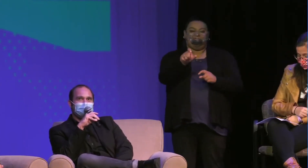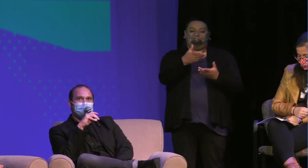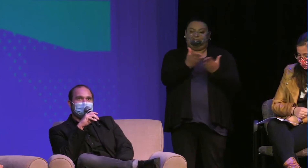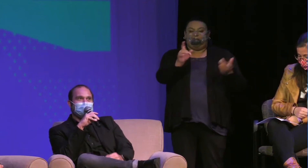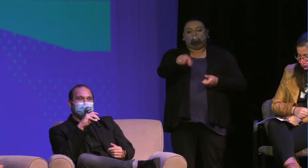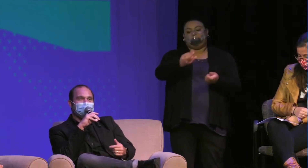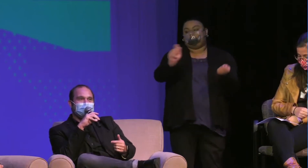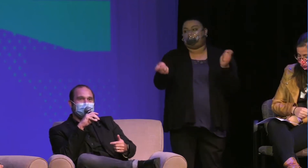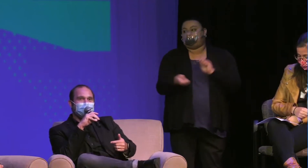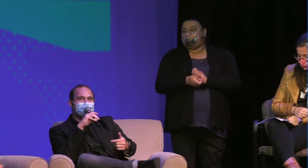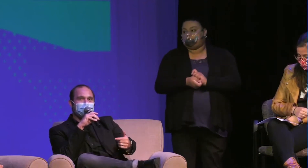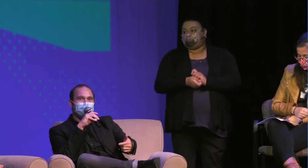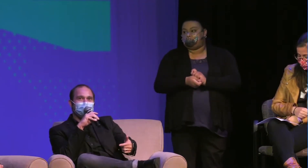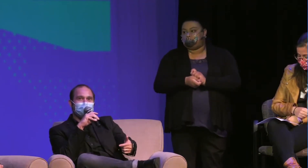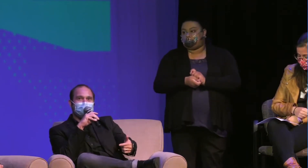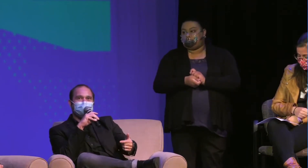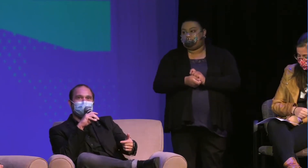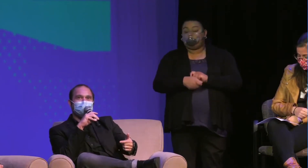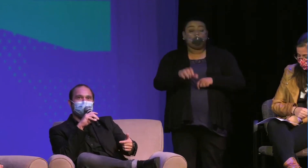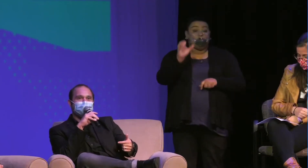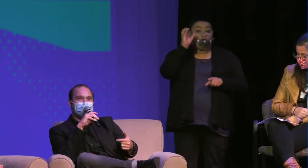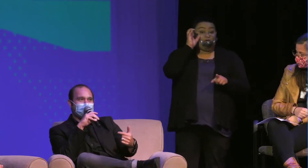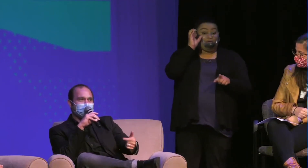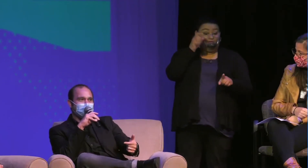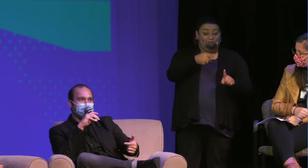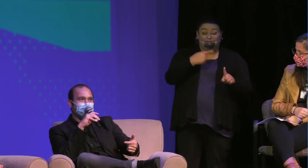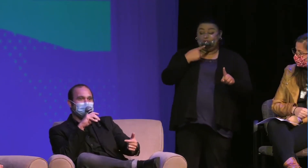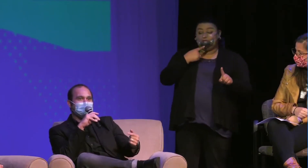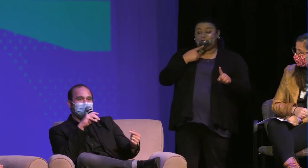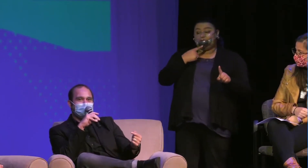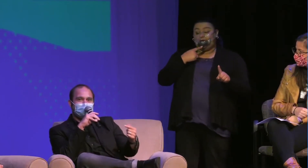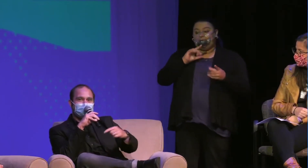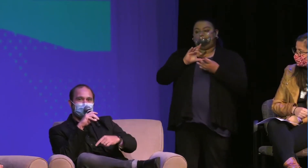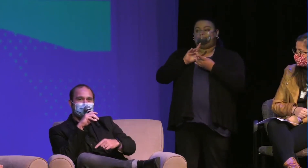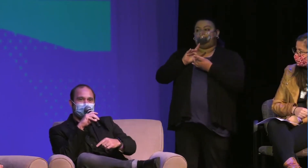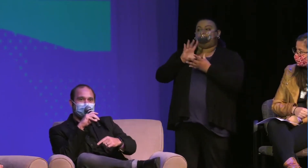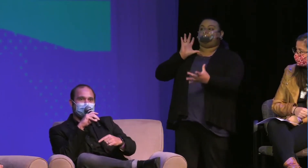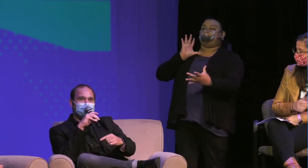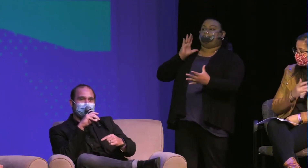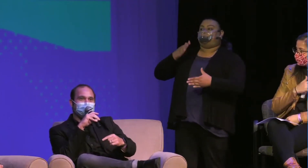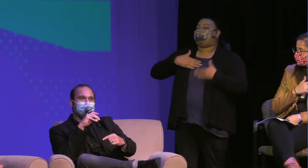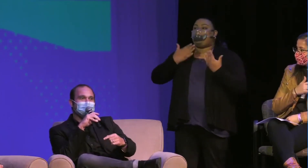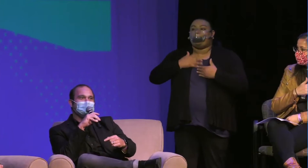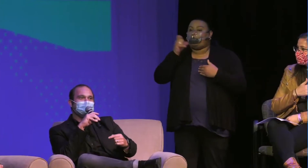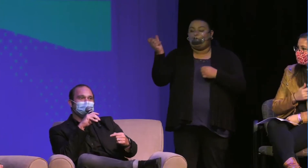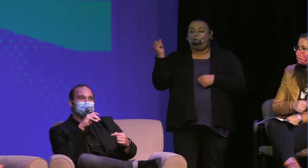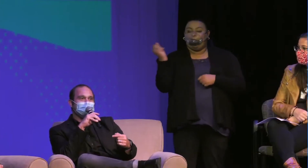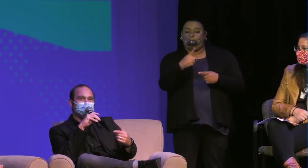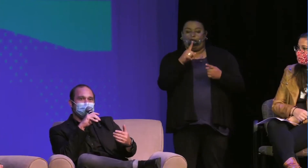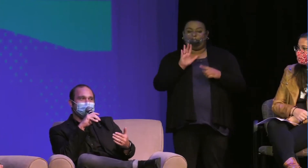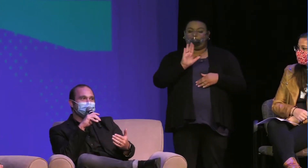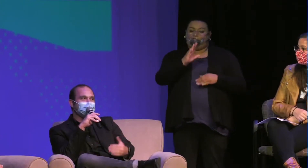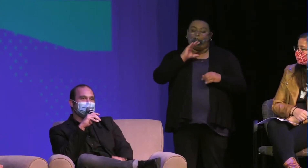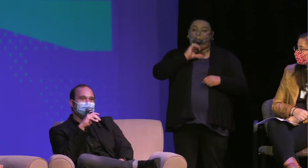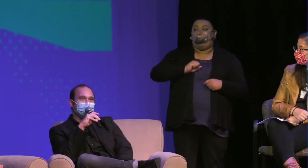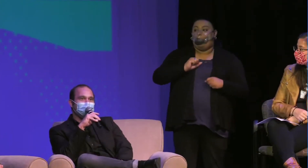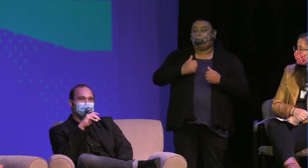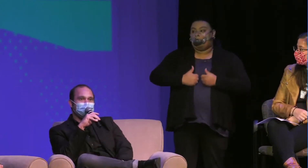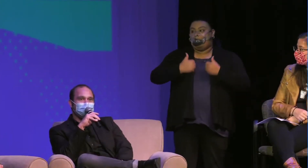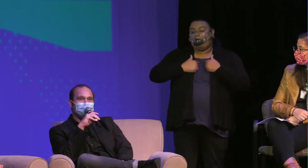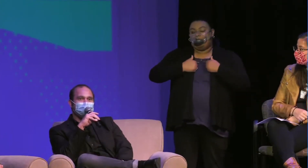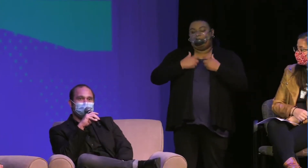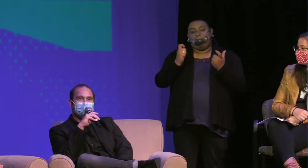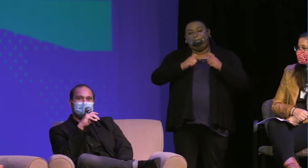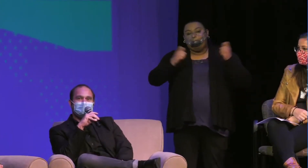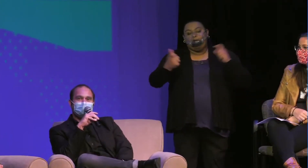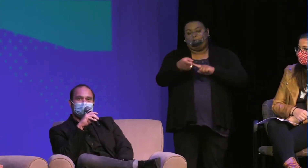And him letting her go when he saw she was happier not returning to that life was a big moment